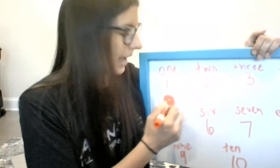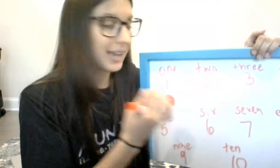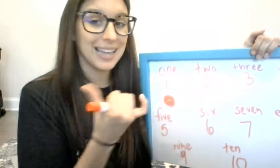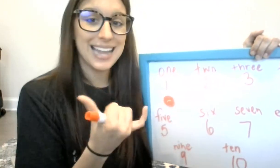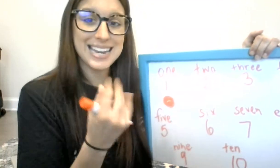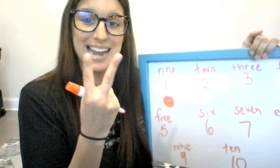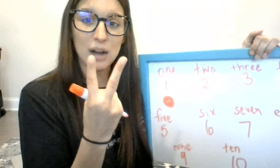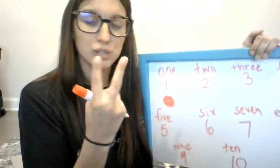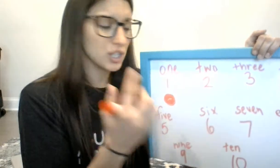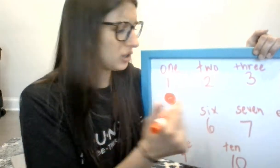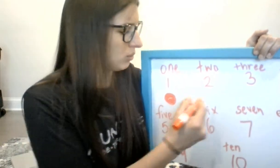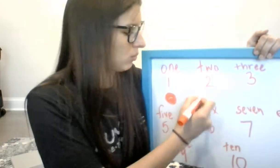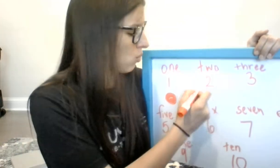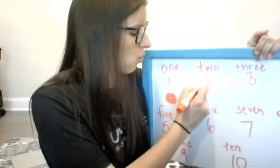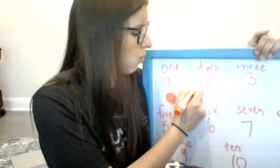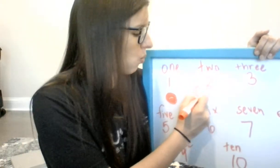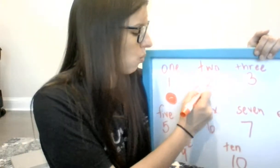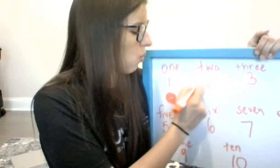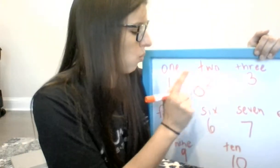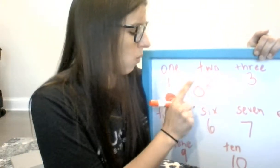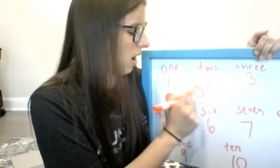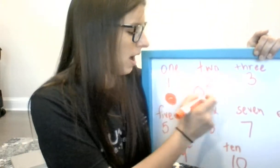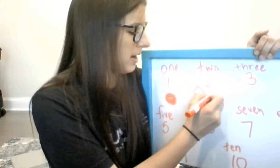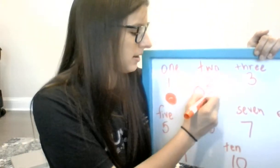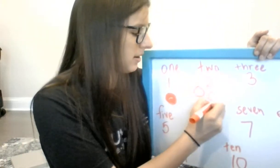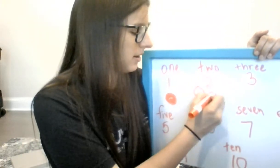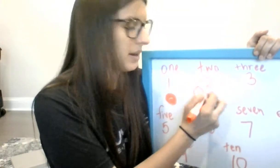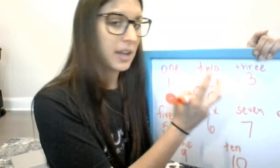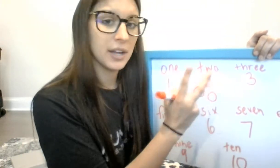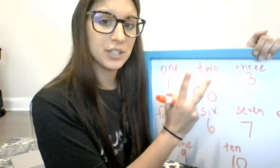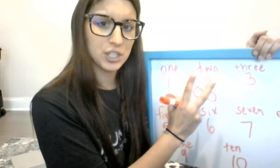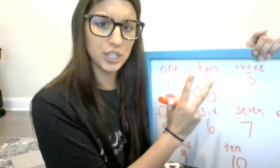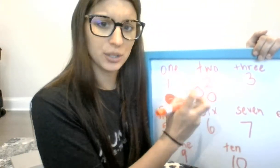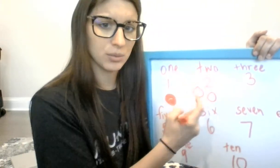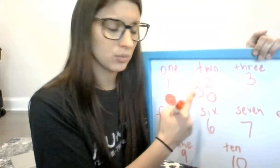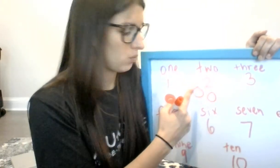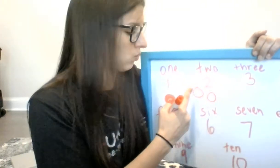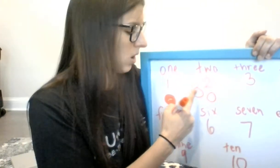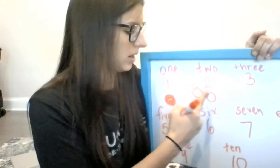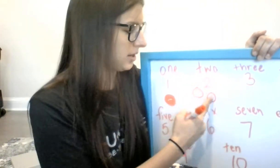Okay. Now 2. 1, 2.